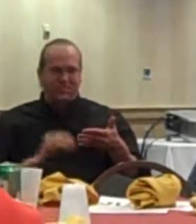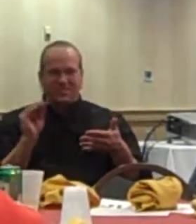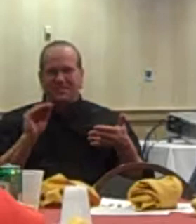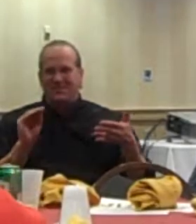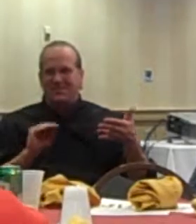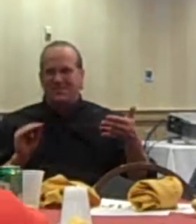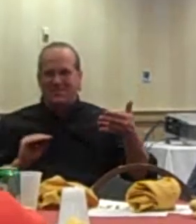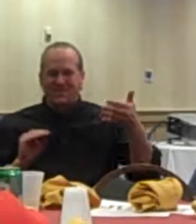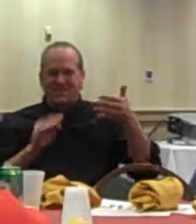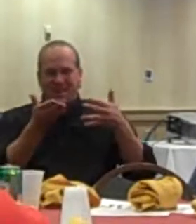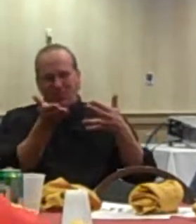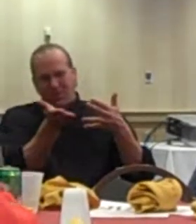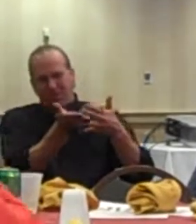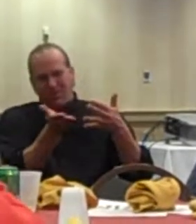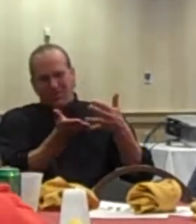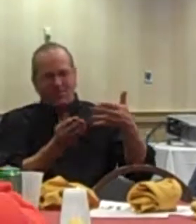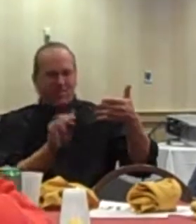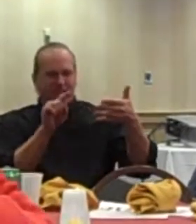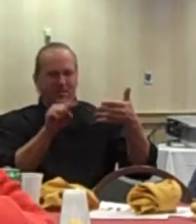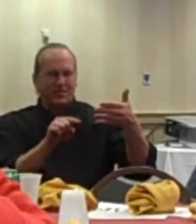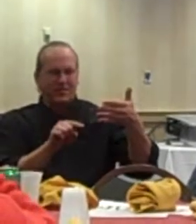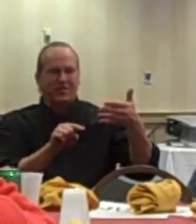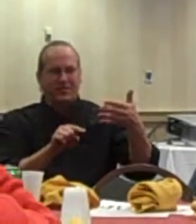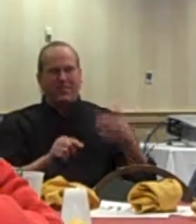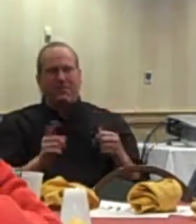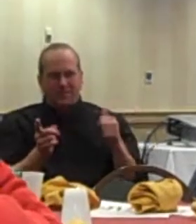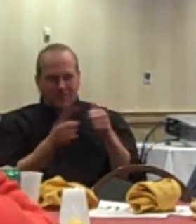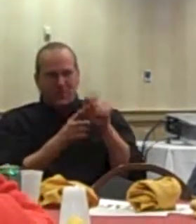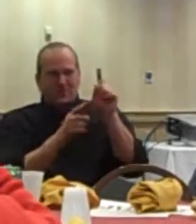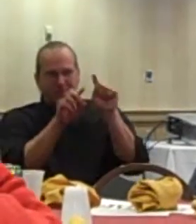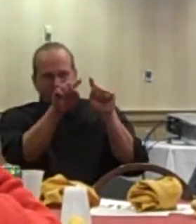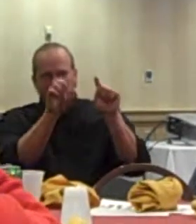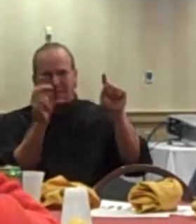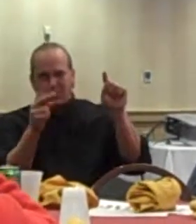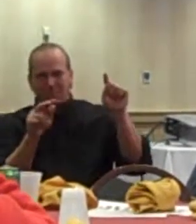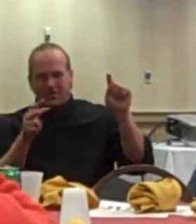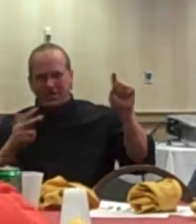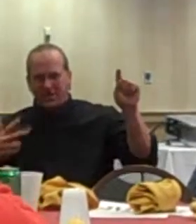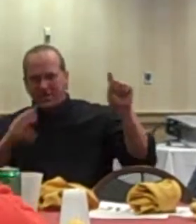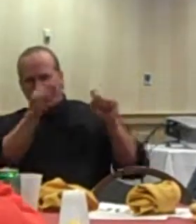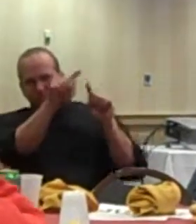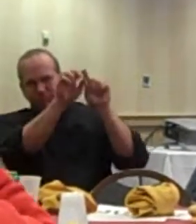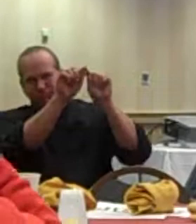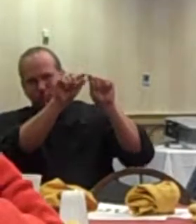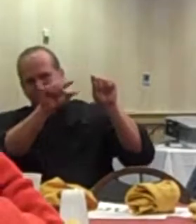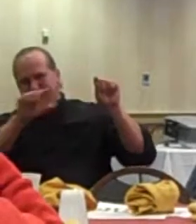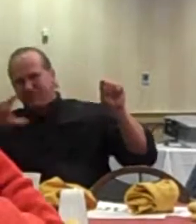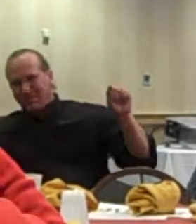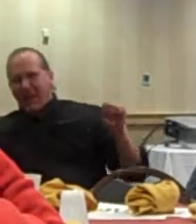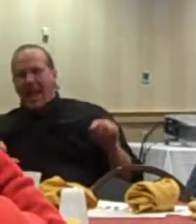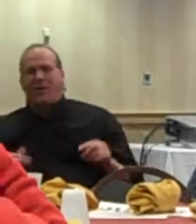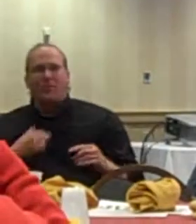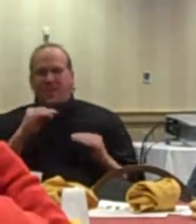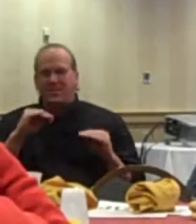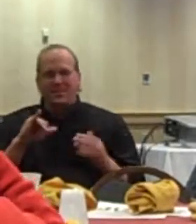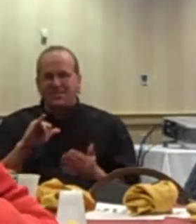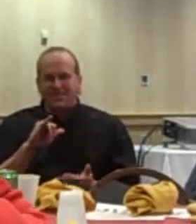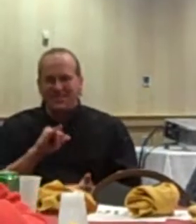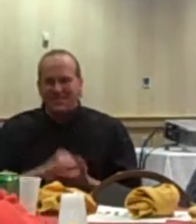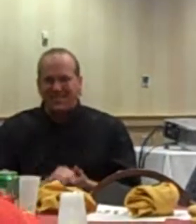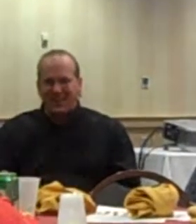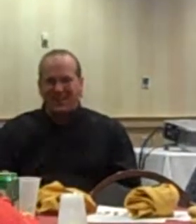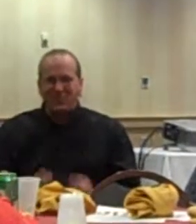first worksheet, they're going to figure out, okay, first number in the first blank, second blank, third blank. That's not the lesson we're teaching in